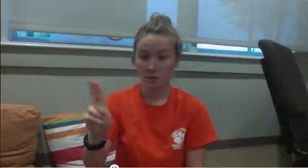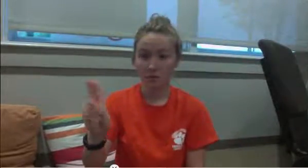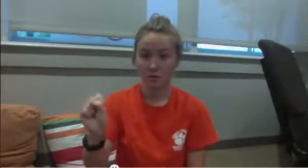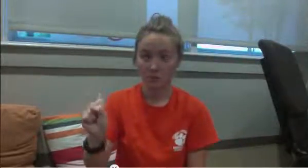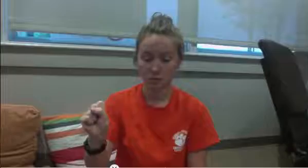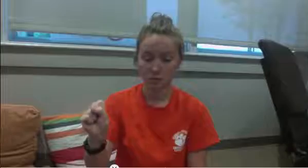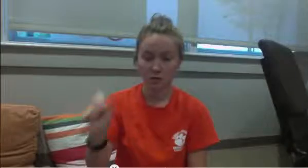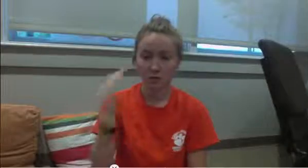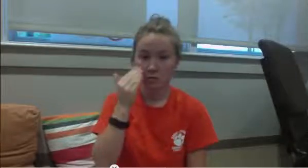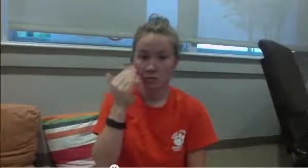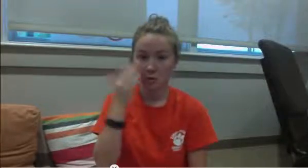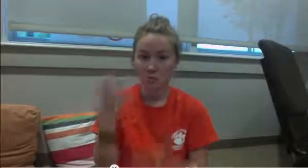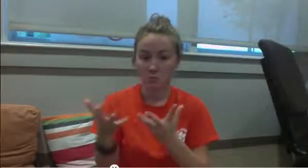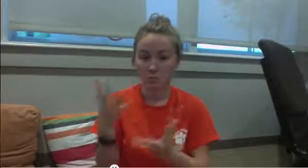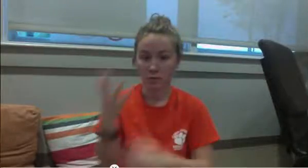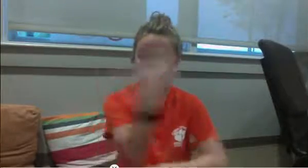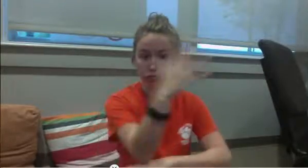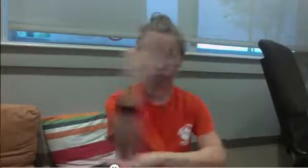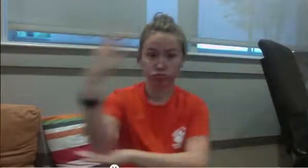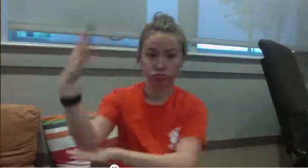So long ago,